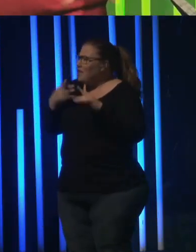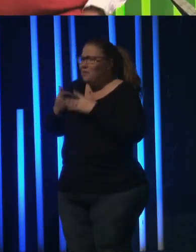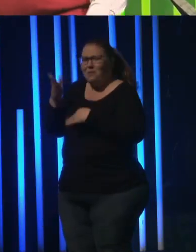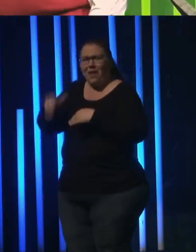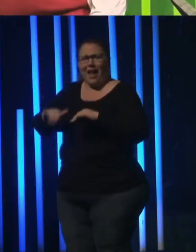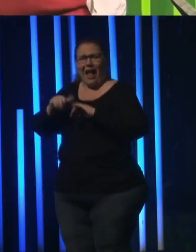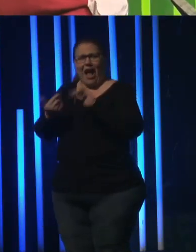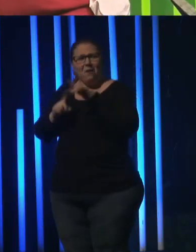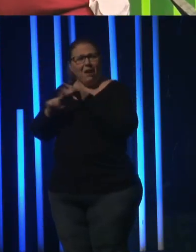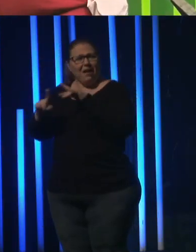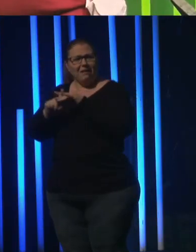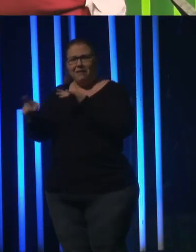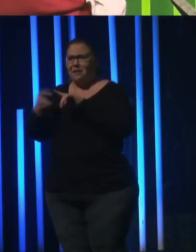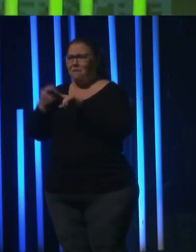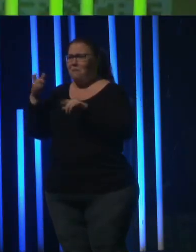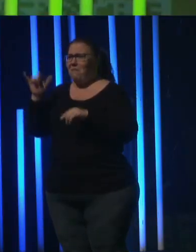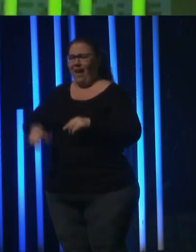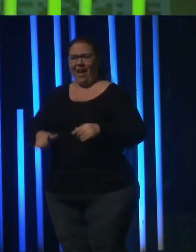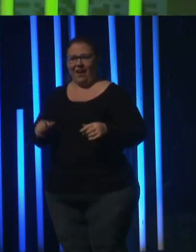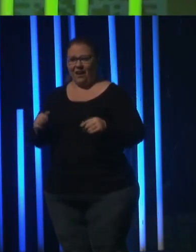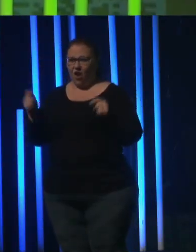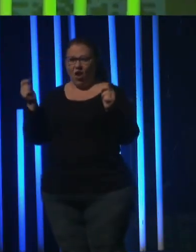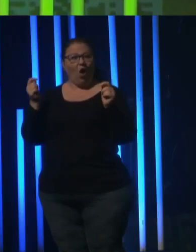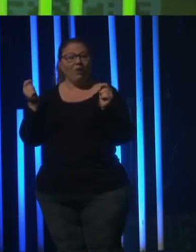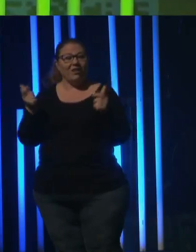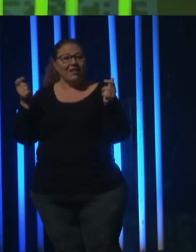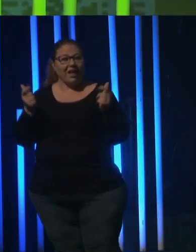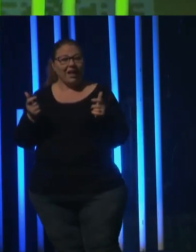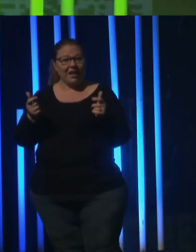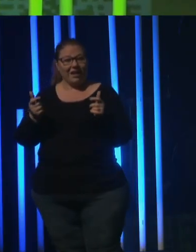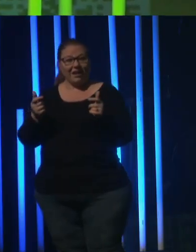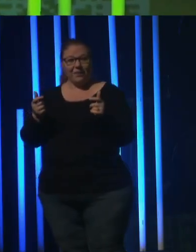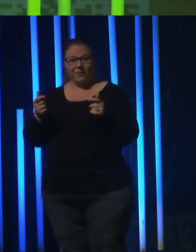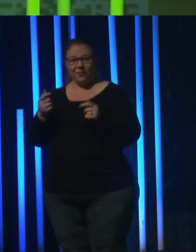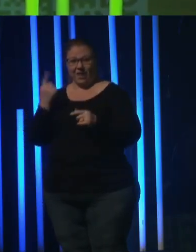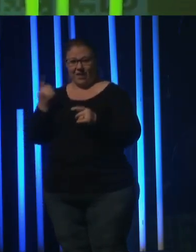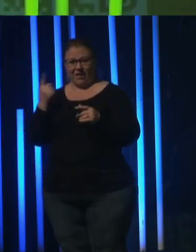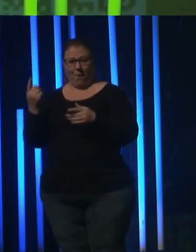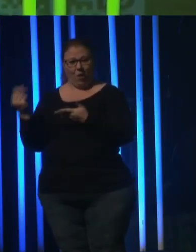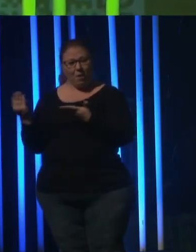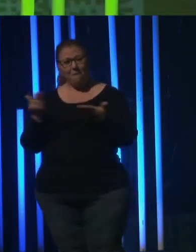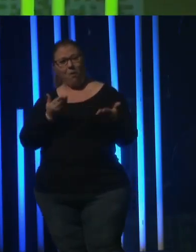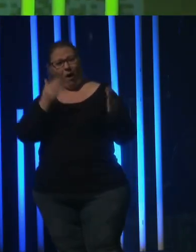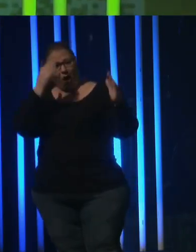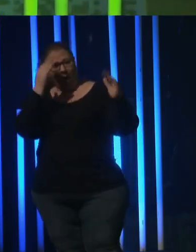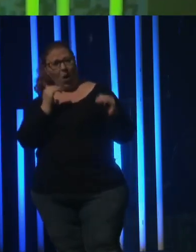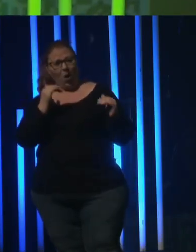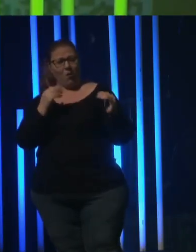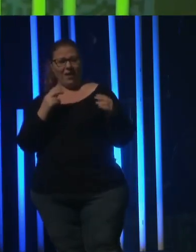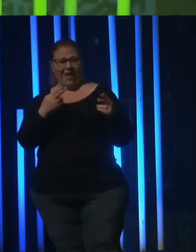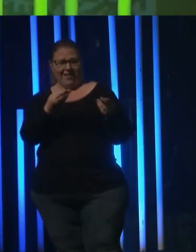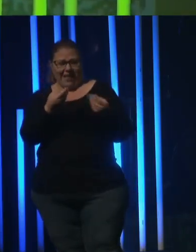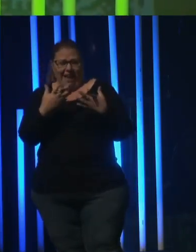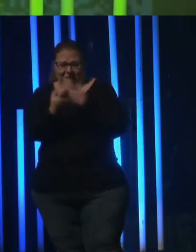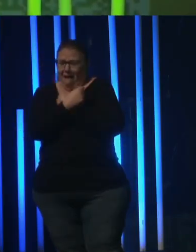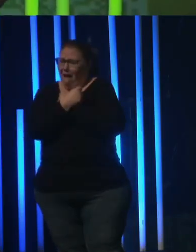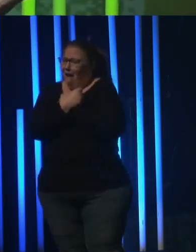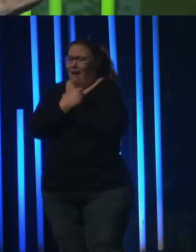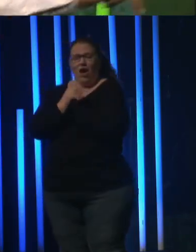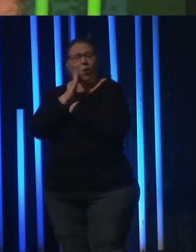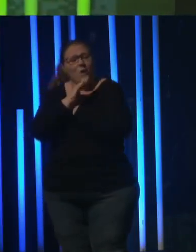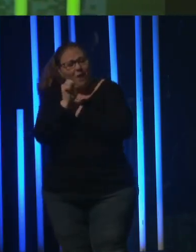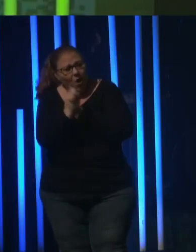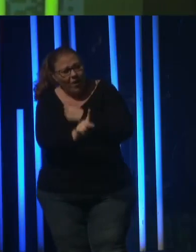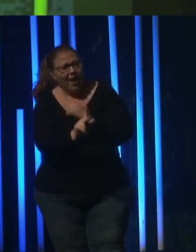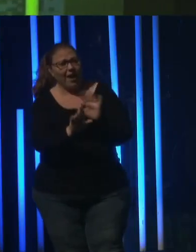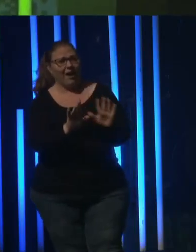out of this? And all of a sudden, there was an ambassador of hope that came across the street that hugged me and said, you're gonna be all